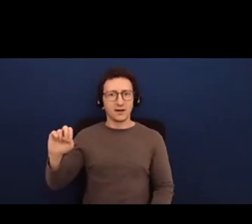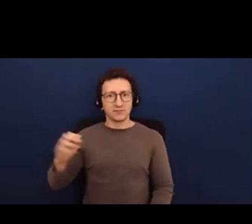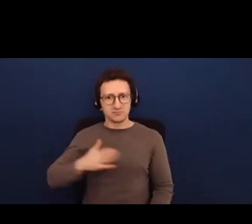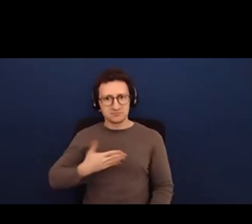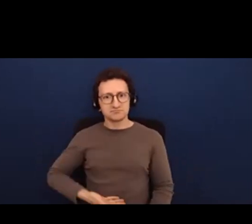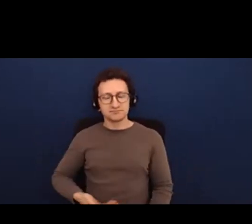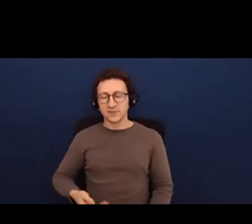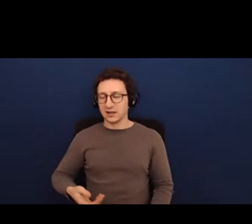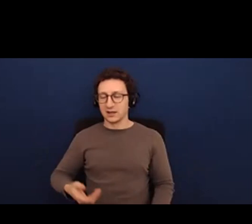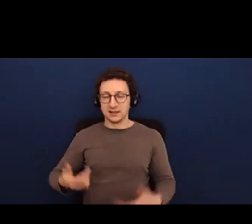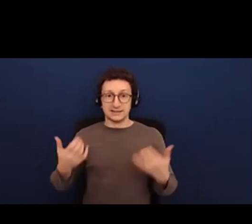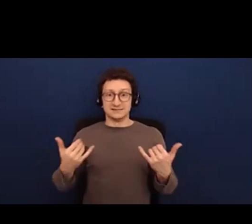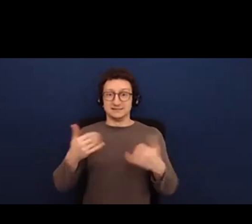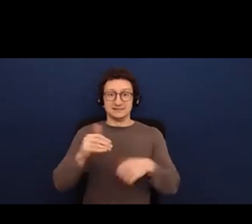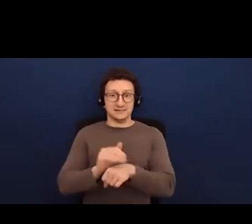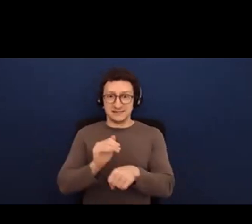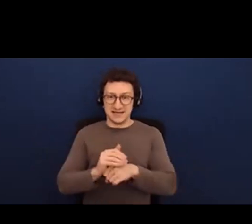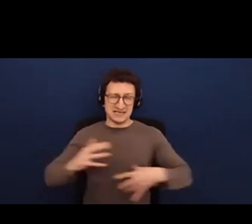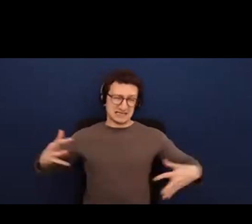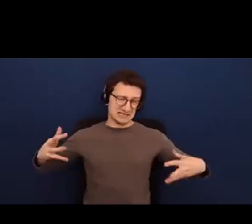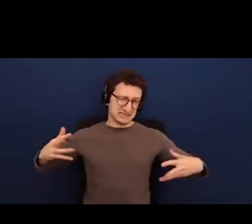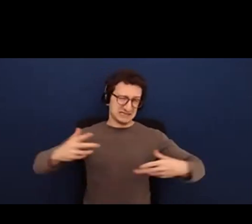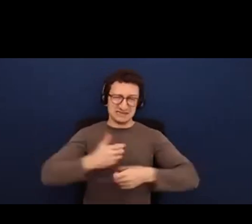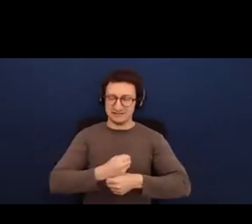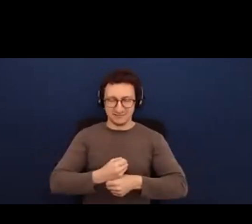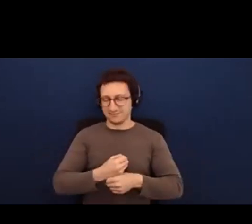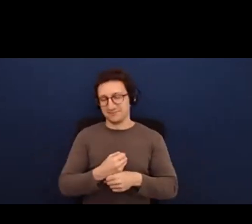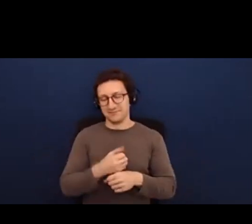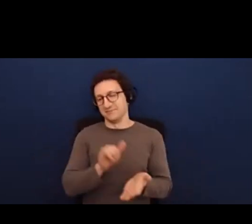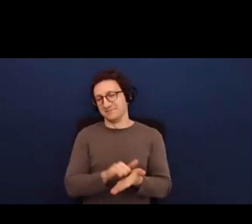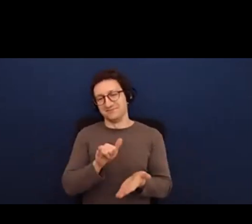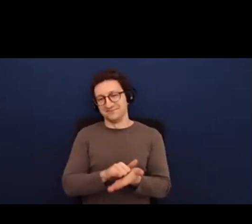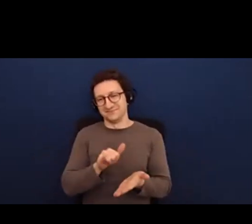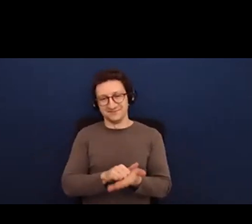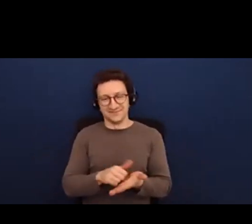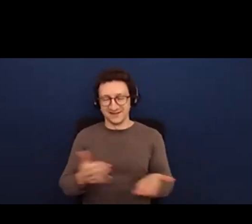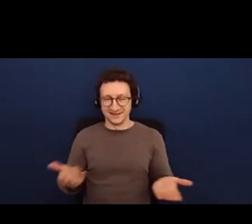So I had to make a choice in terms of the limited time I have, which I think